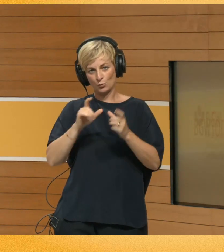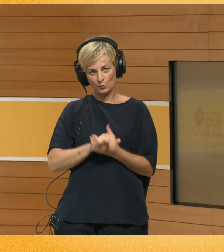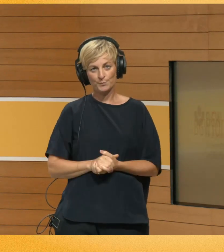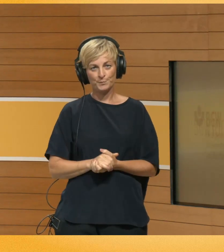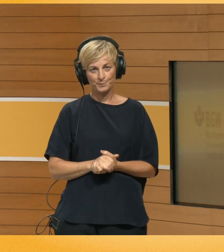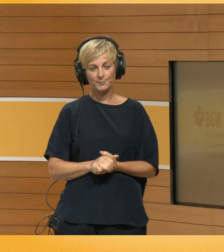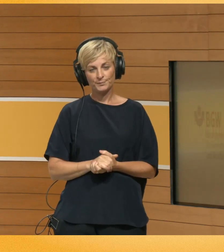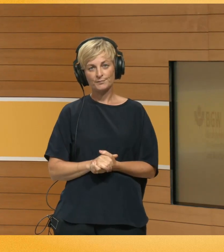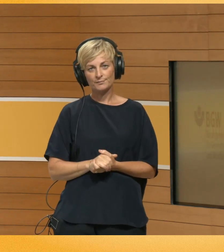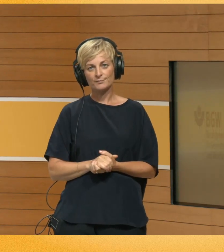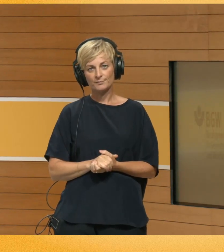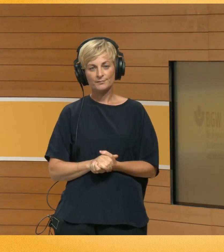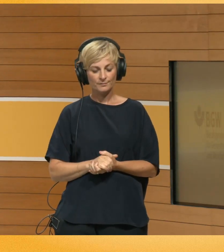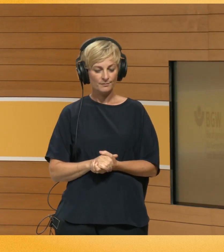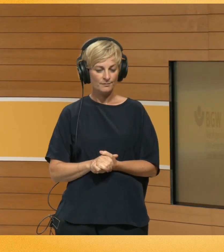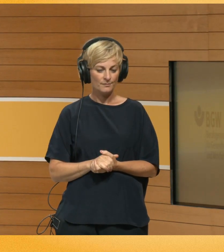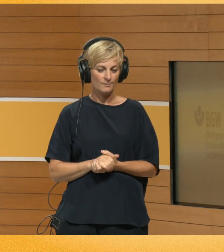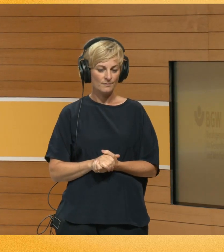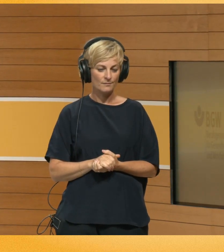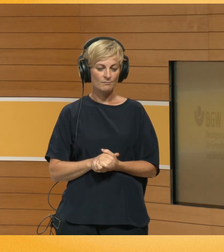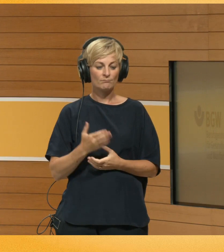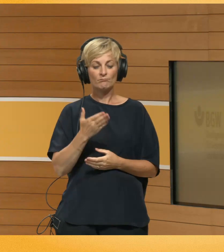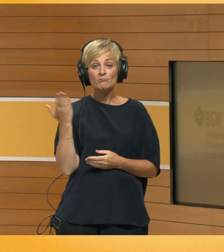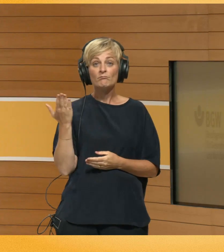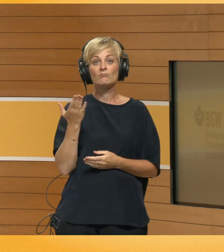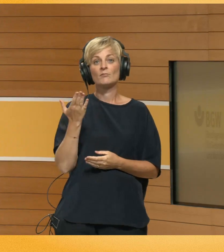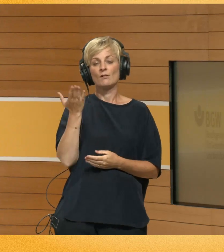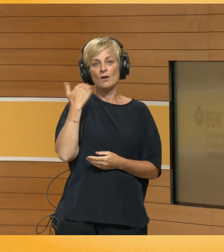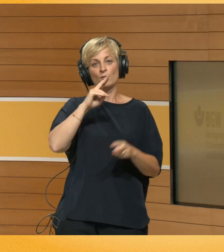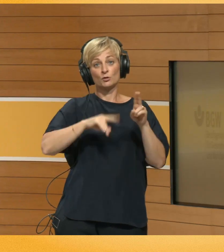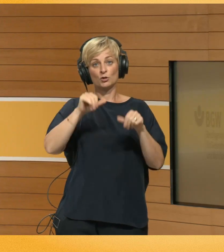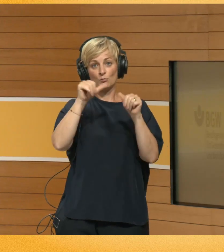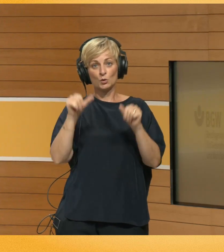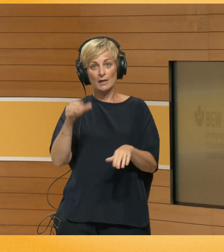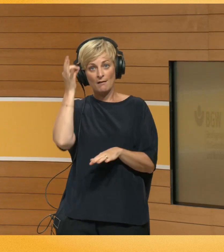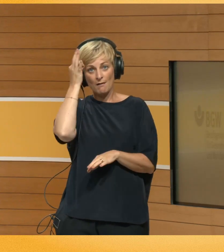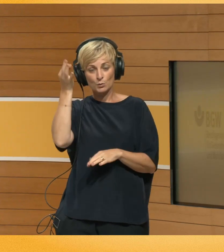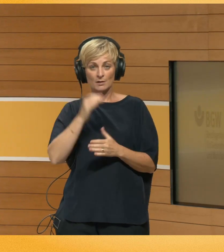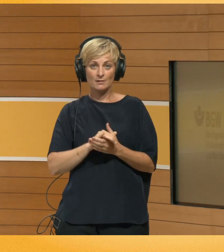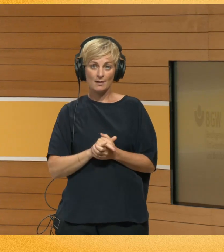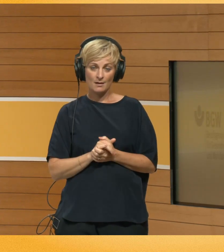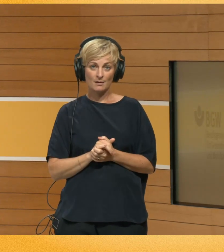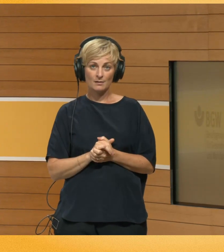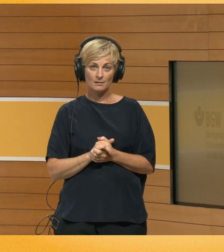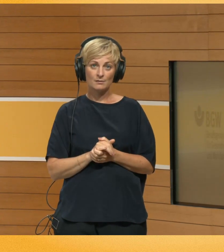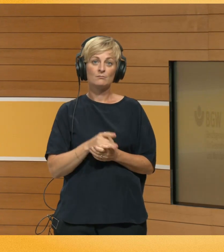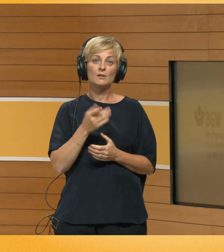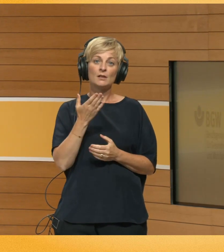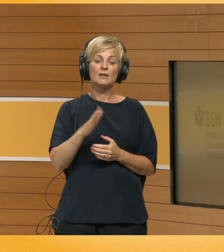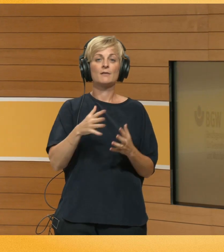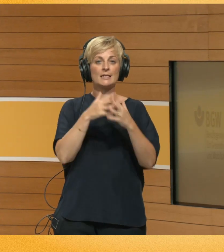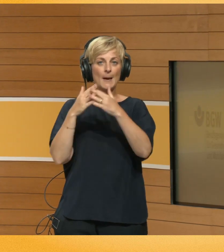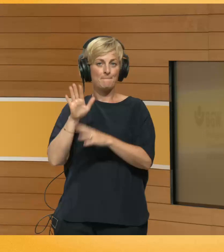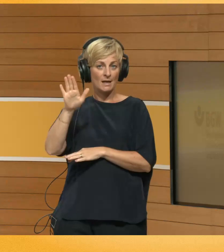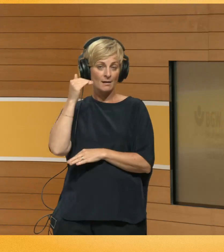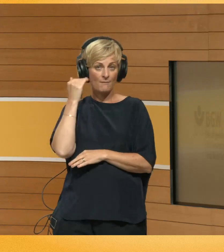some suggestions, models. We only looked at experiences within the U.S., but there were other great interventions in